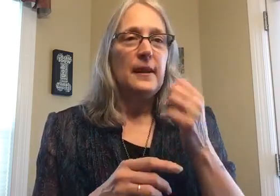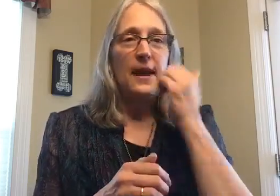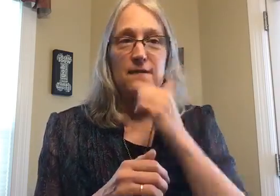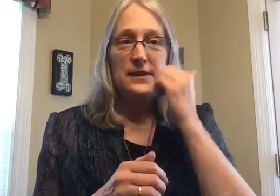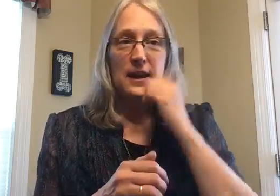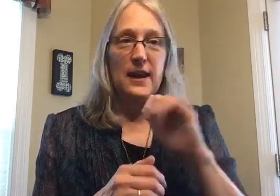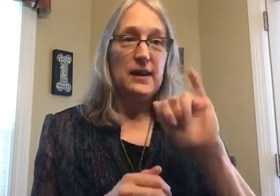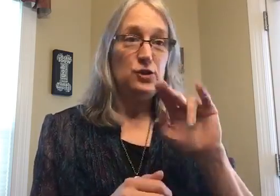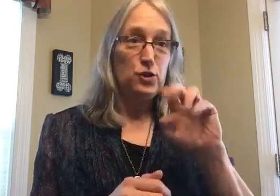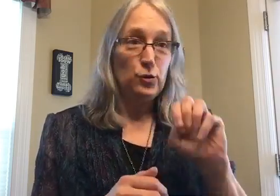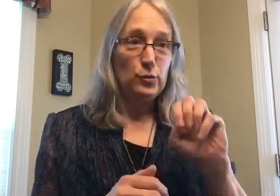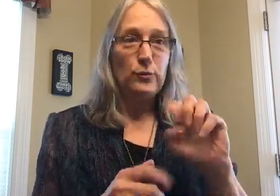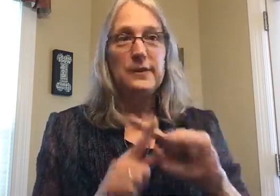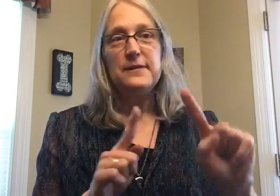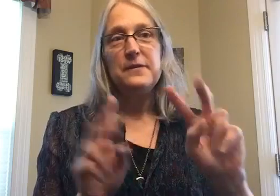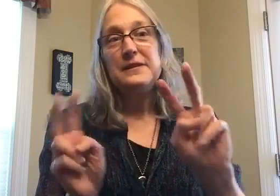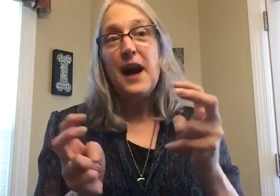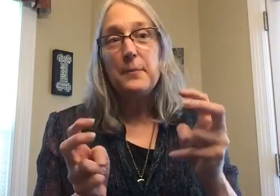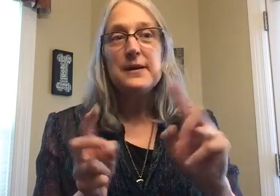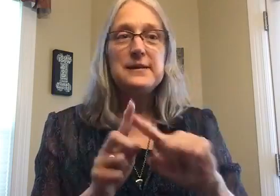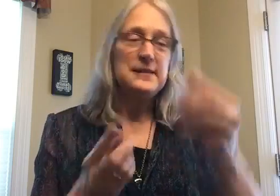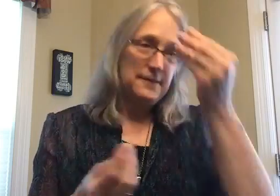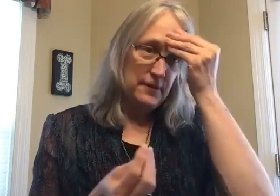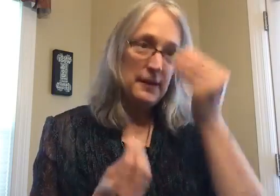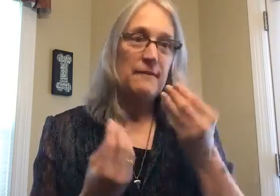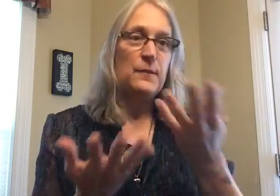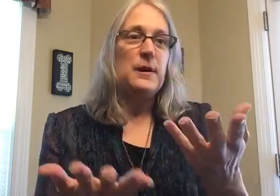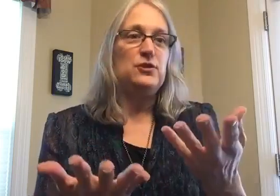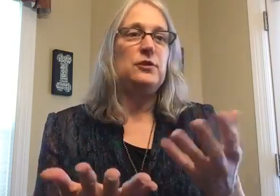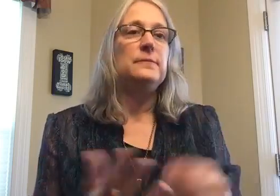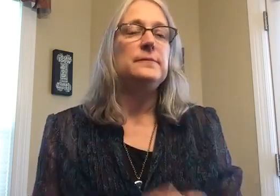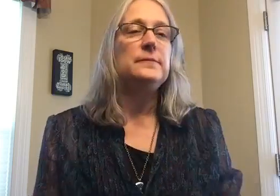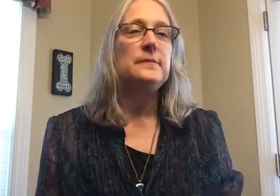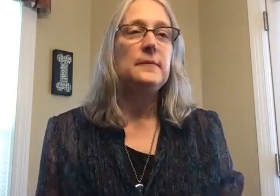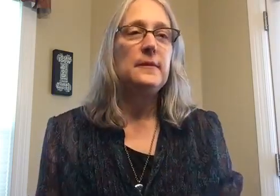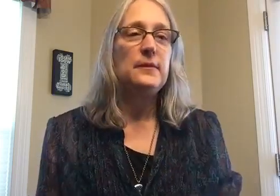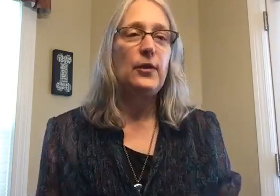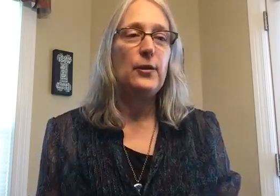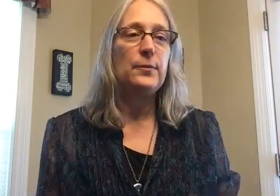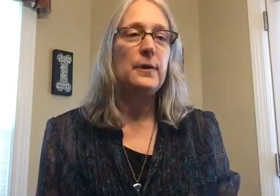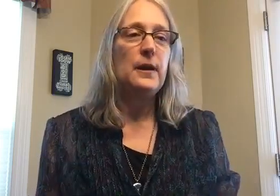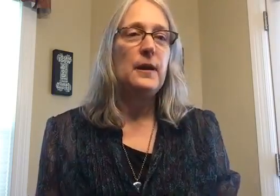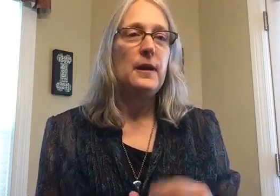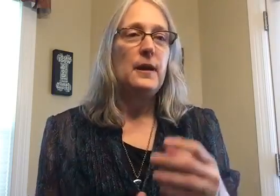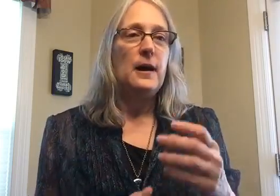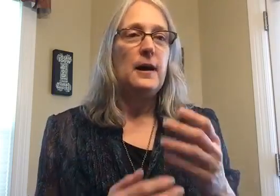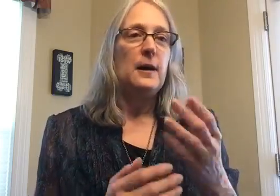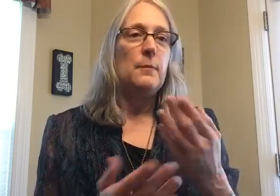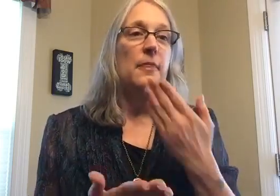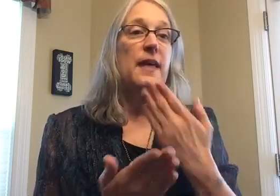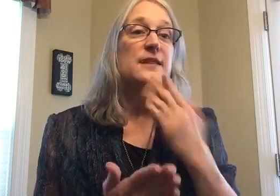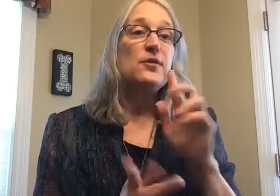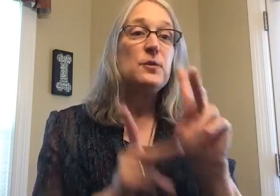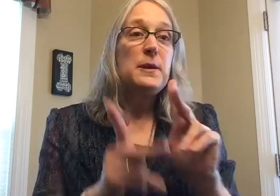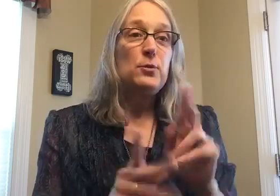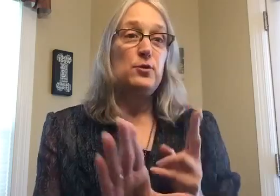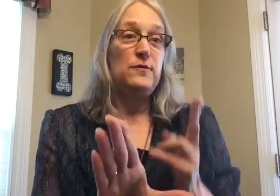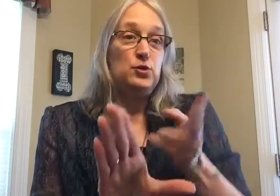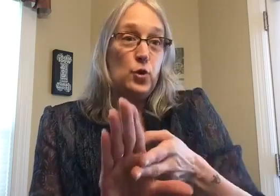every day in June with different topics and different information. So thanks for the people who've joined